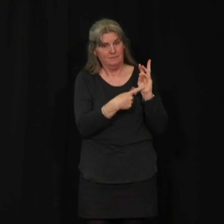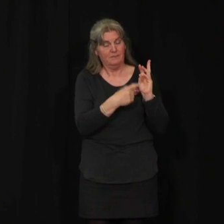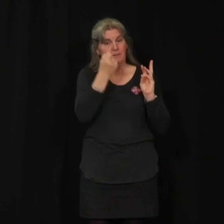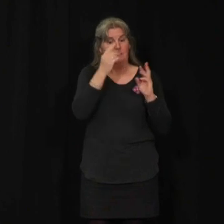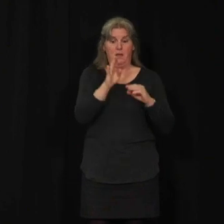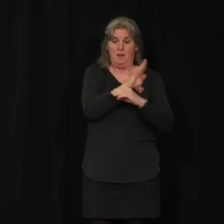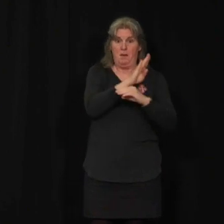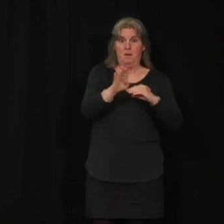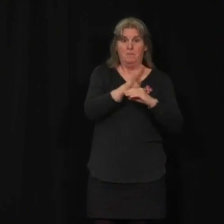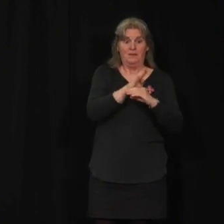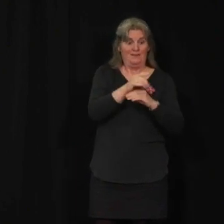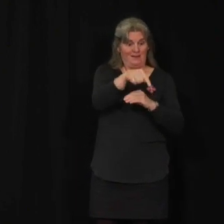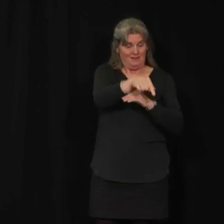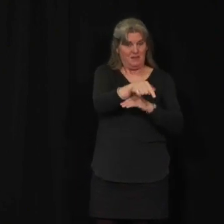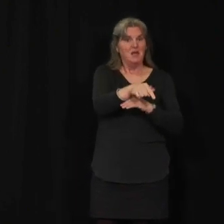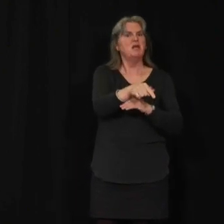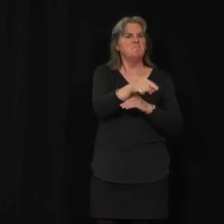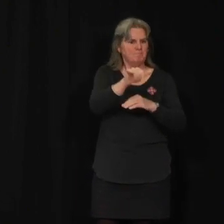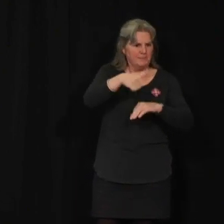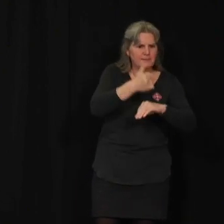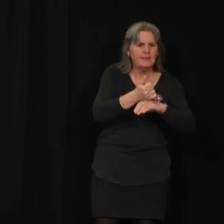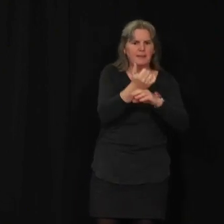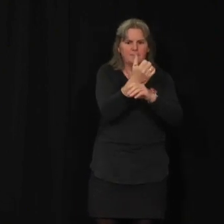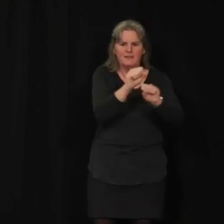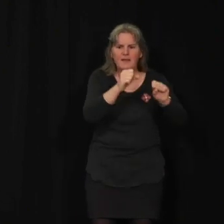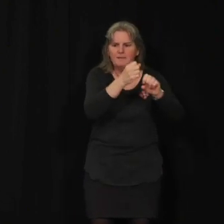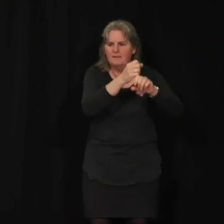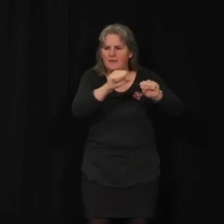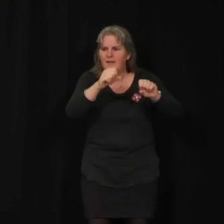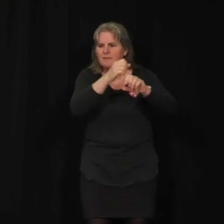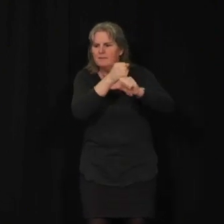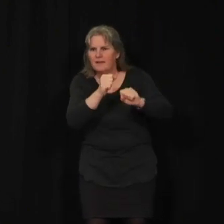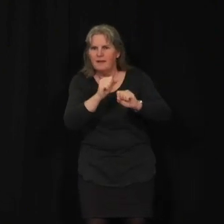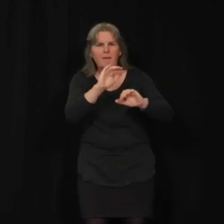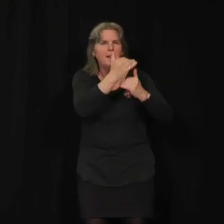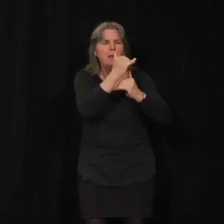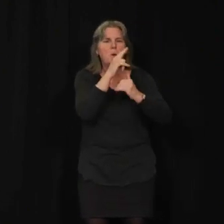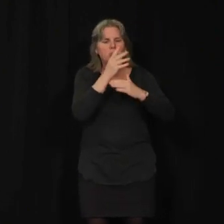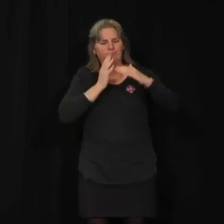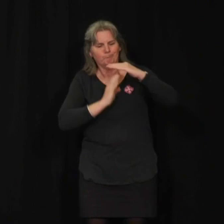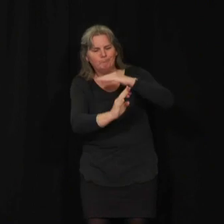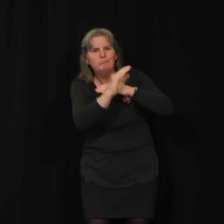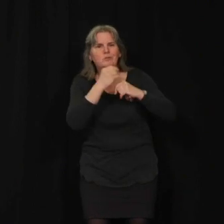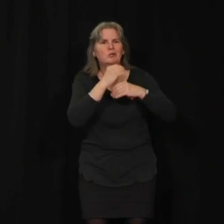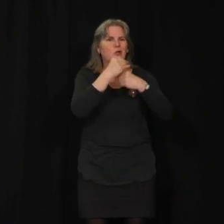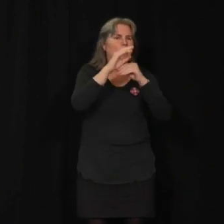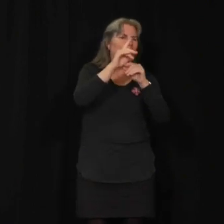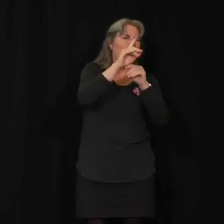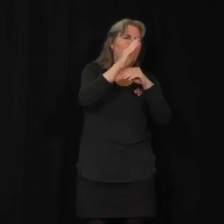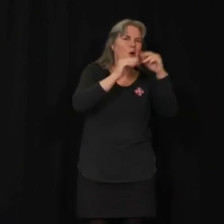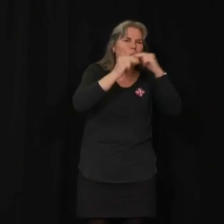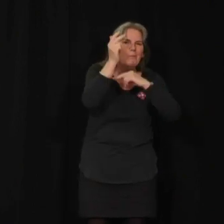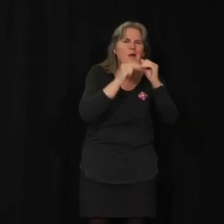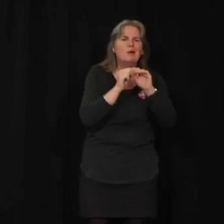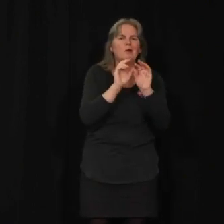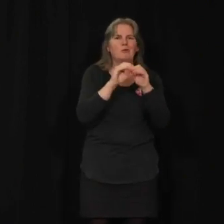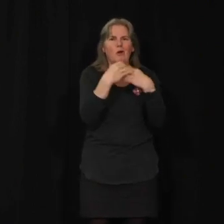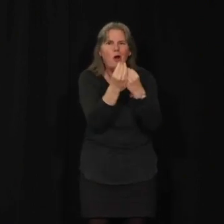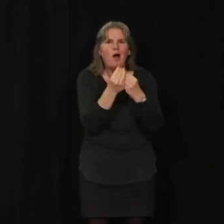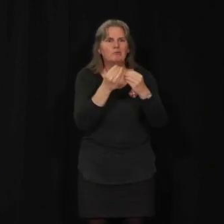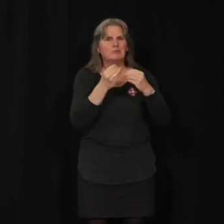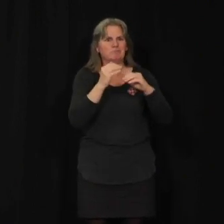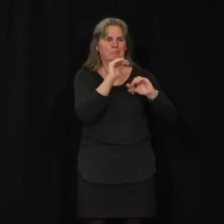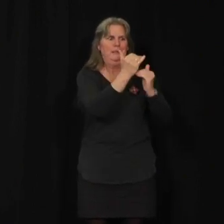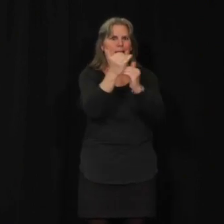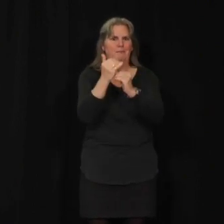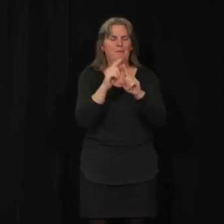are putting safety precautions in place, and they're limiting the number of people in their stores and offices, but it is up to all of us